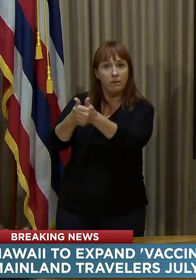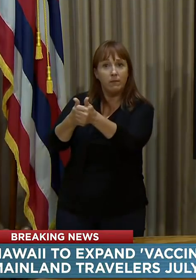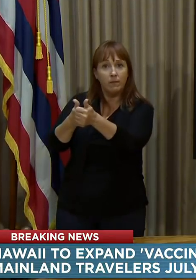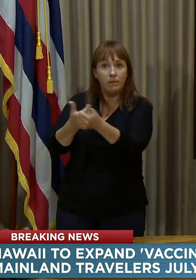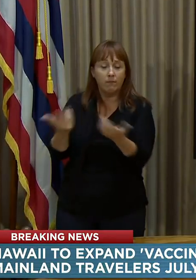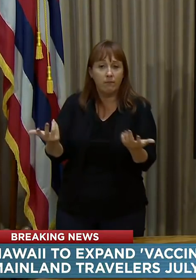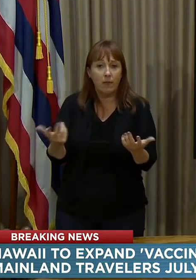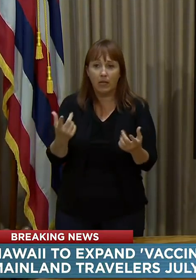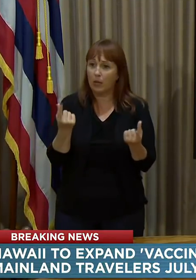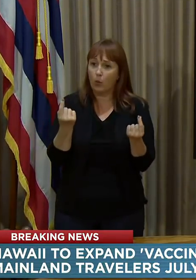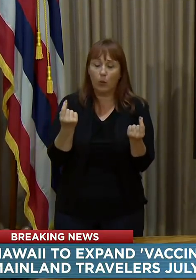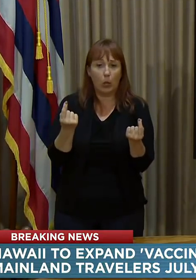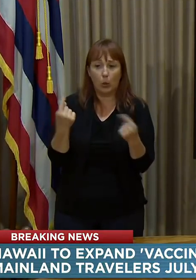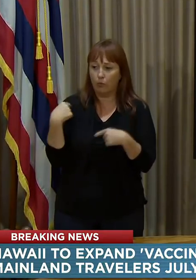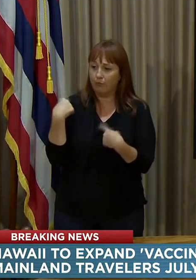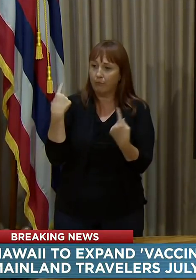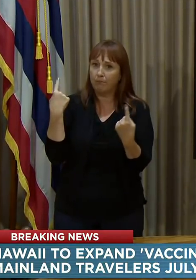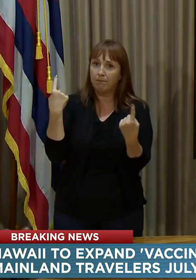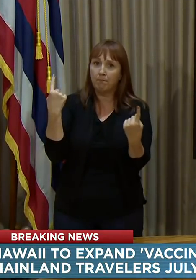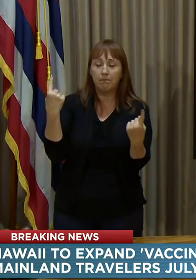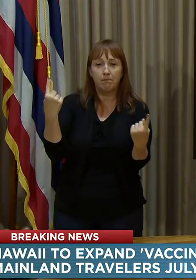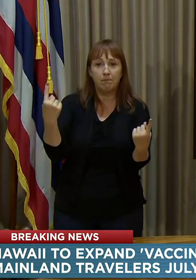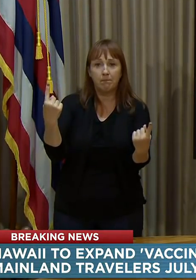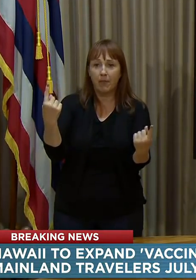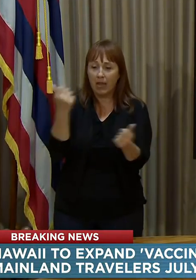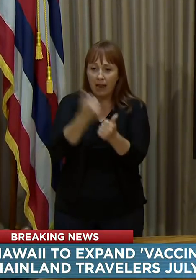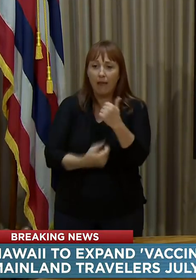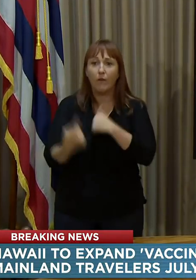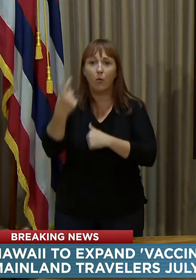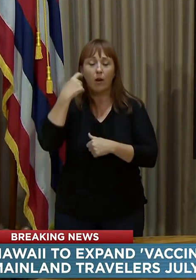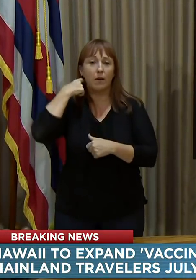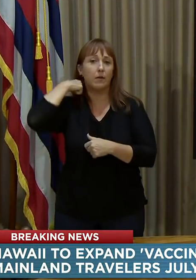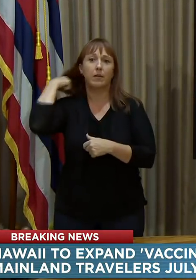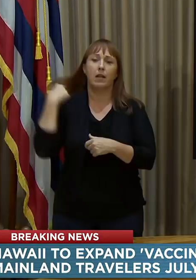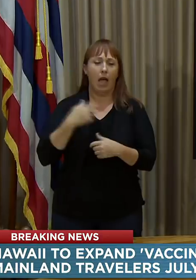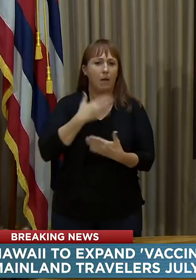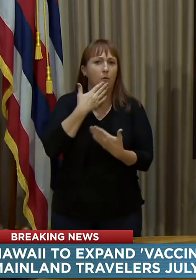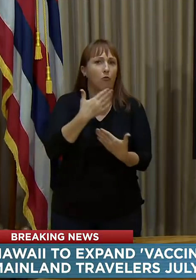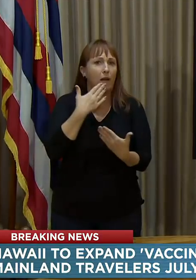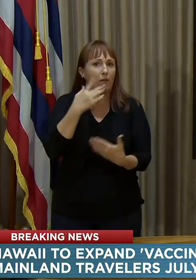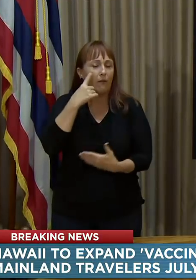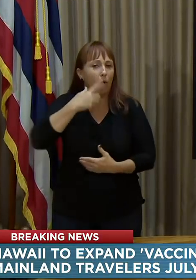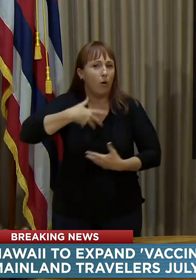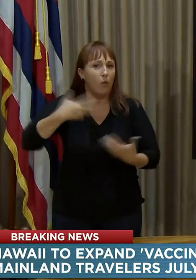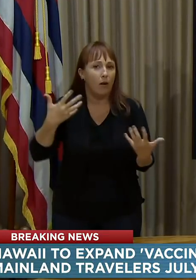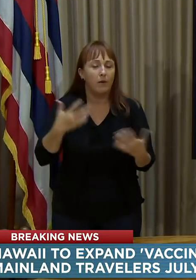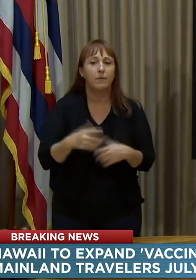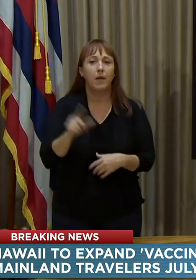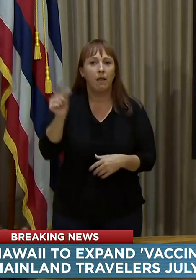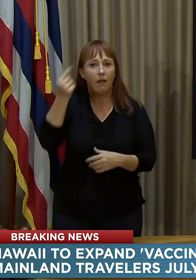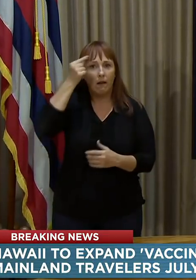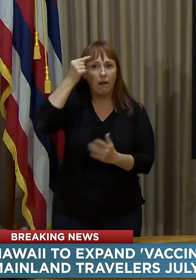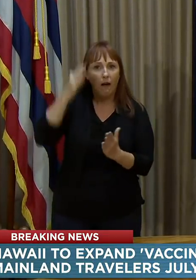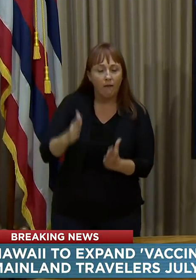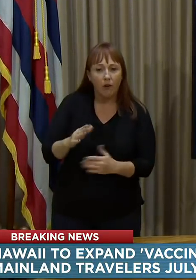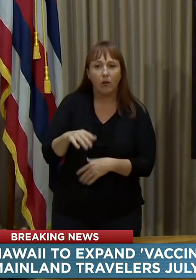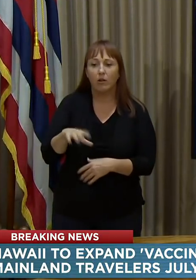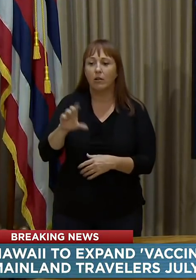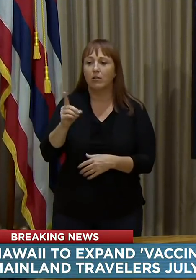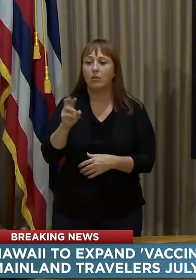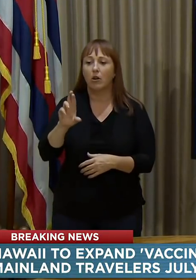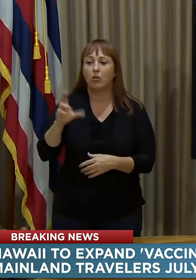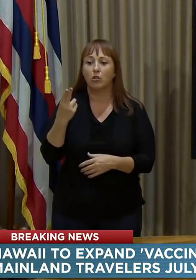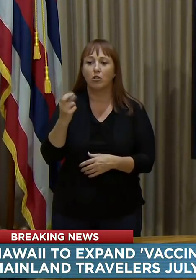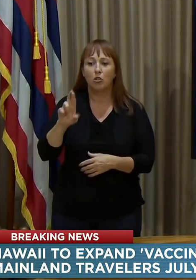and that's what we've stuck with all throughout. And everyone, the thing I am grateful for that the governor and Dr. Char and Campbell, they've